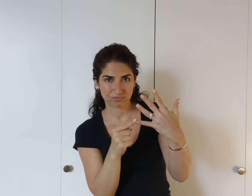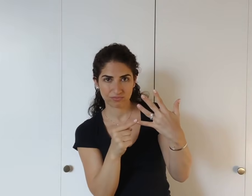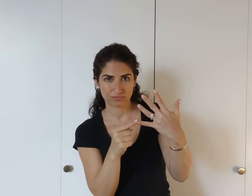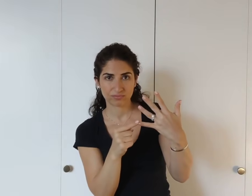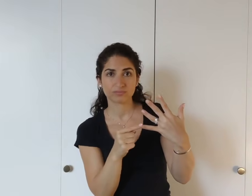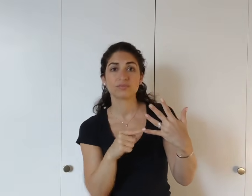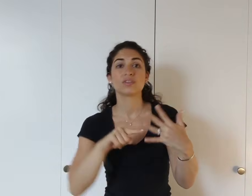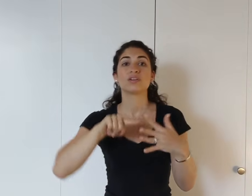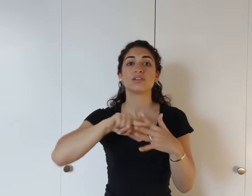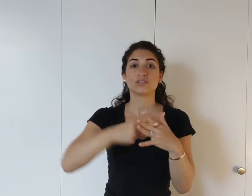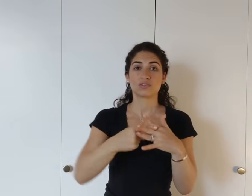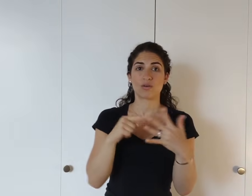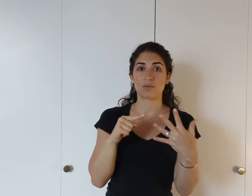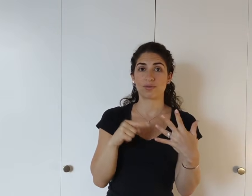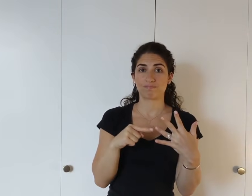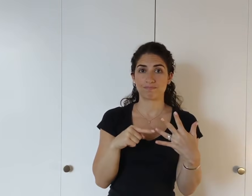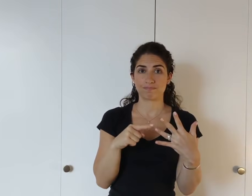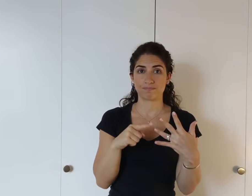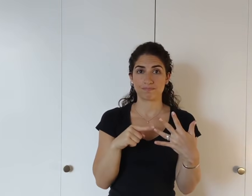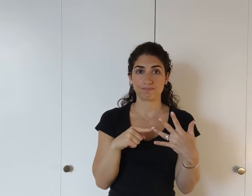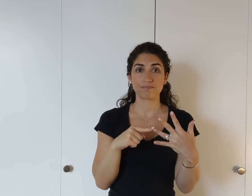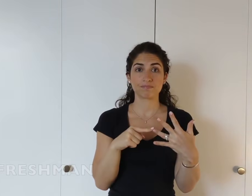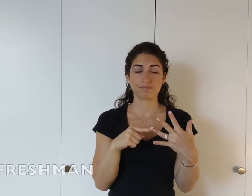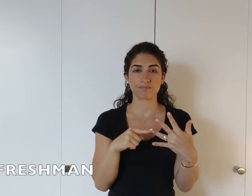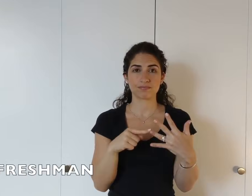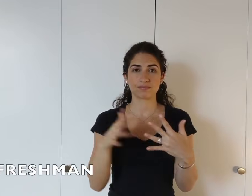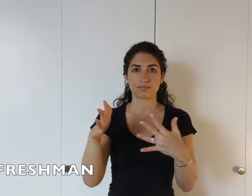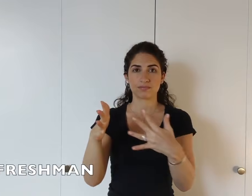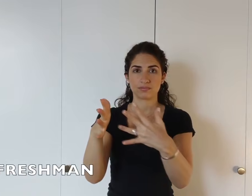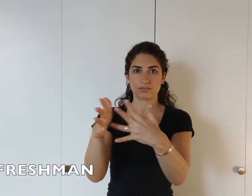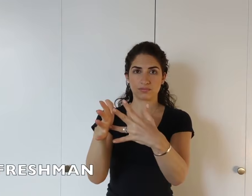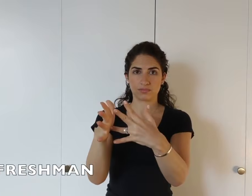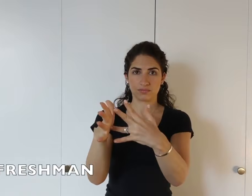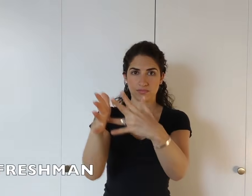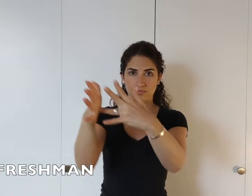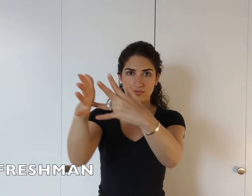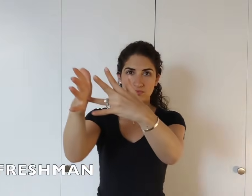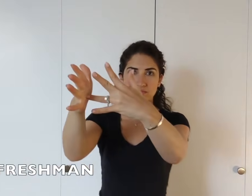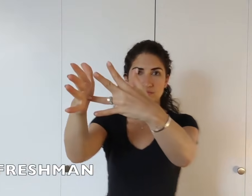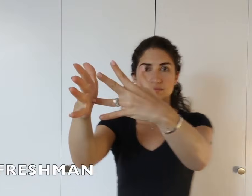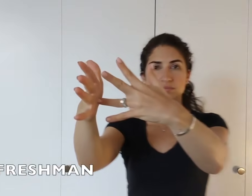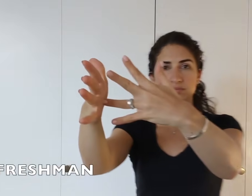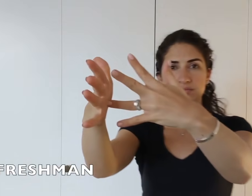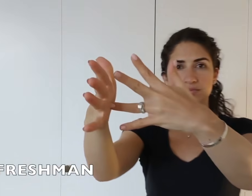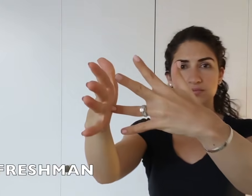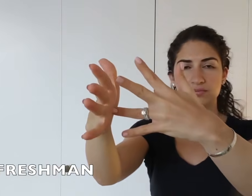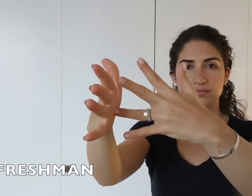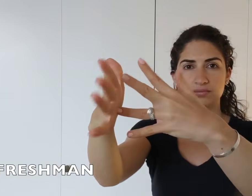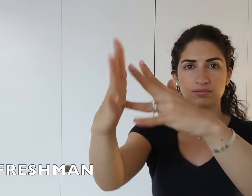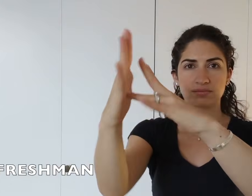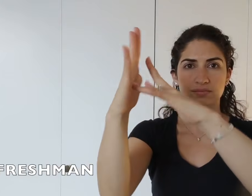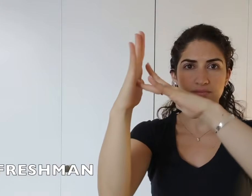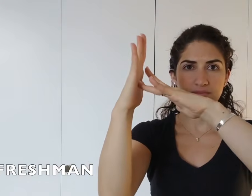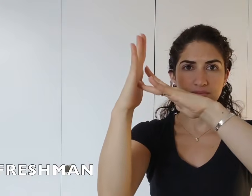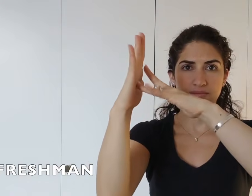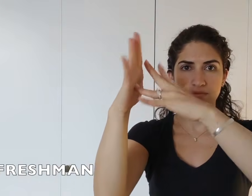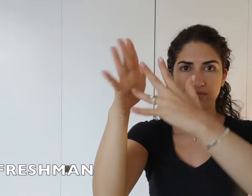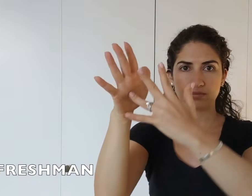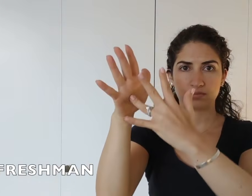We start with the ring finger and like this. See, the ring finger is touching the